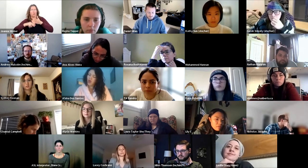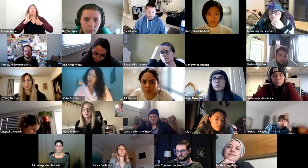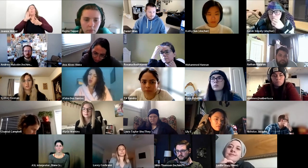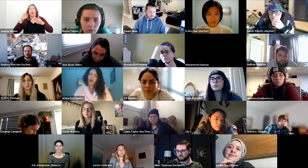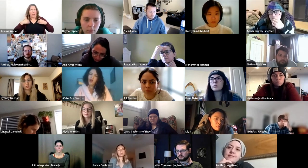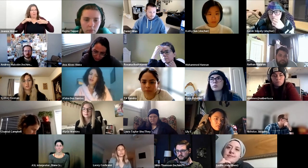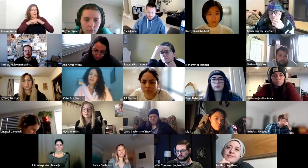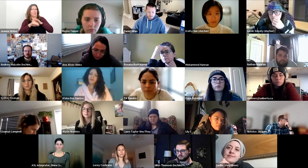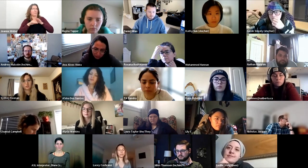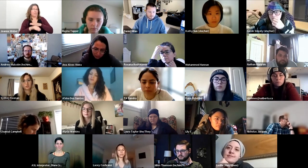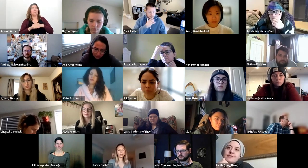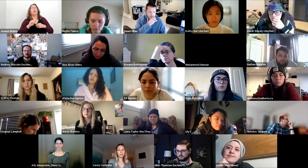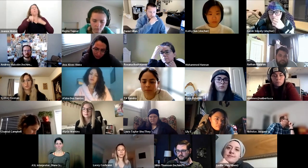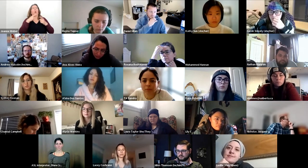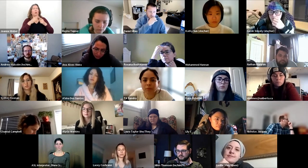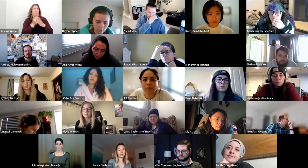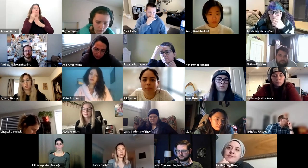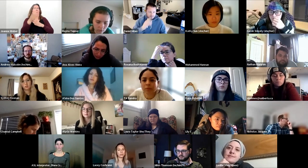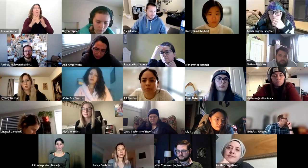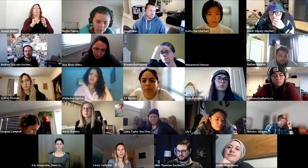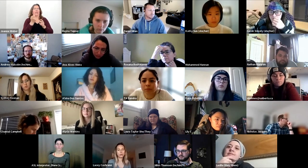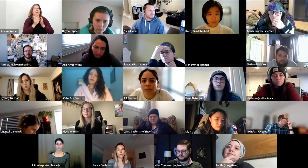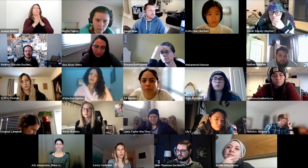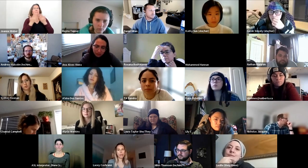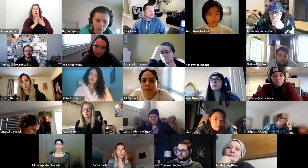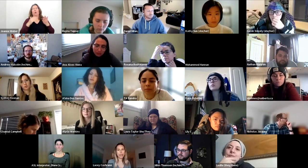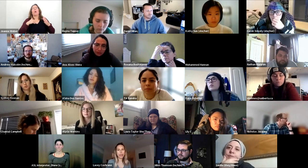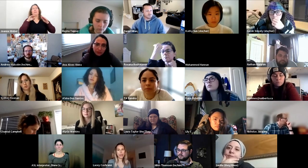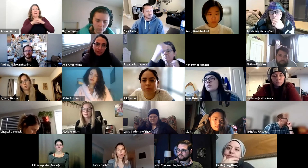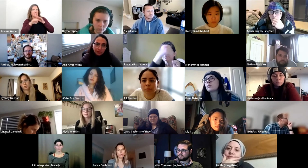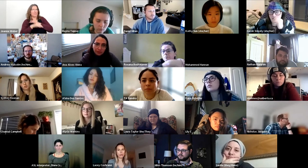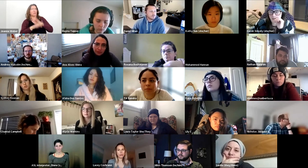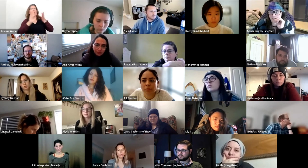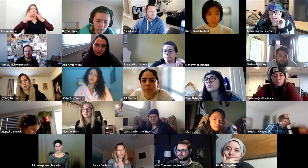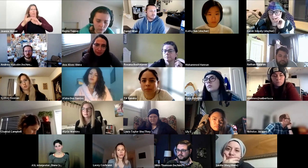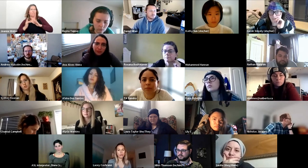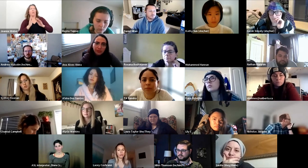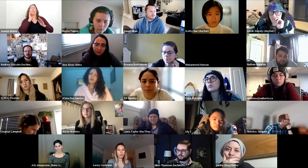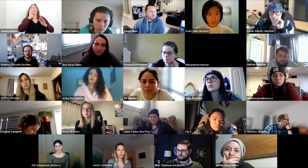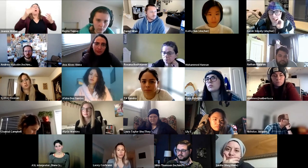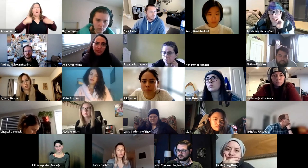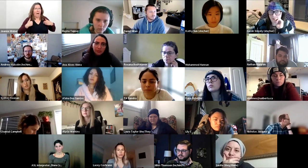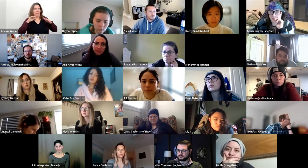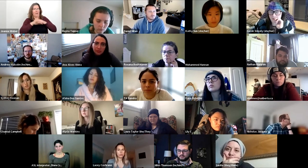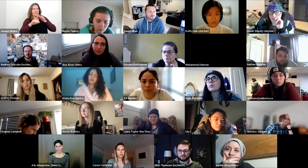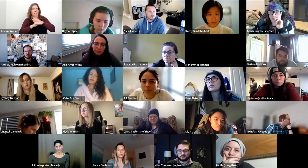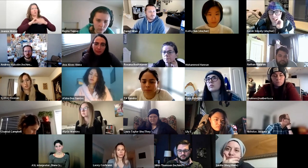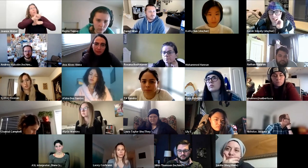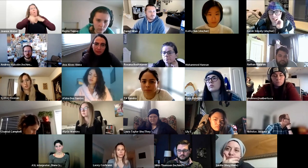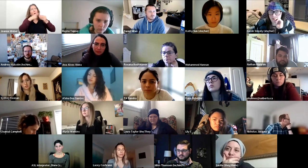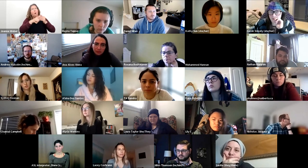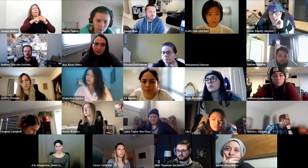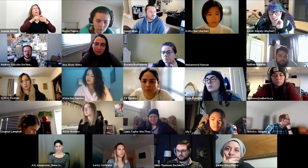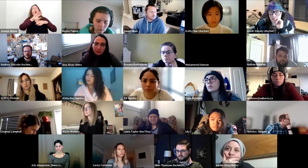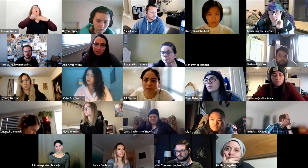So through eClass and the textbook, you will have access to all of the modules. And so you will